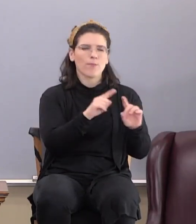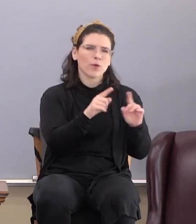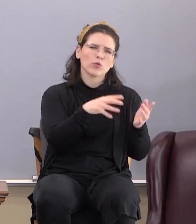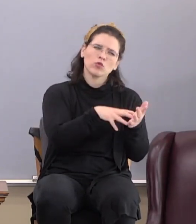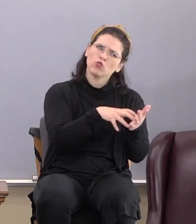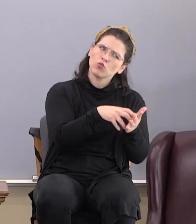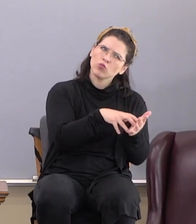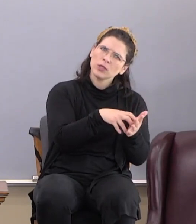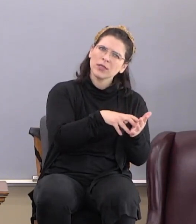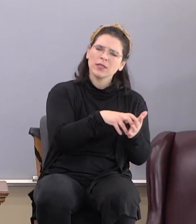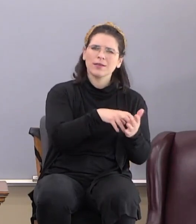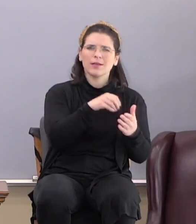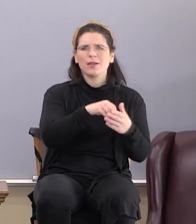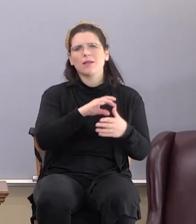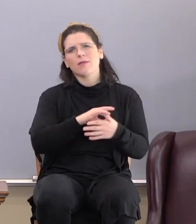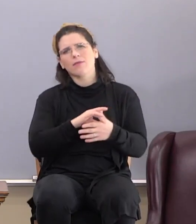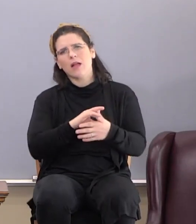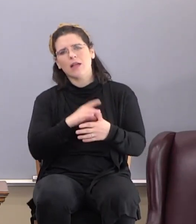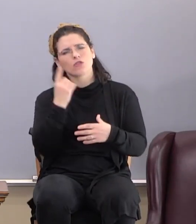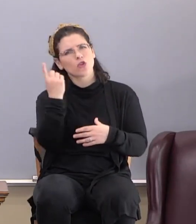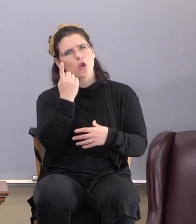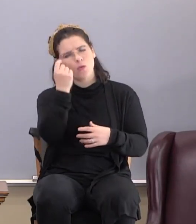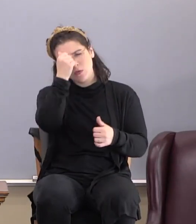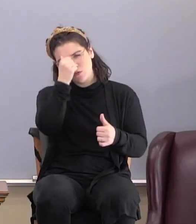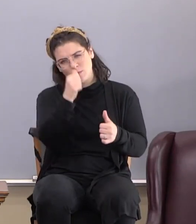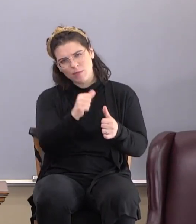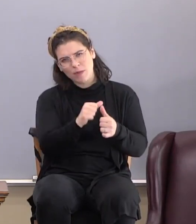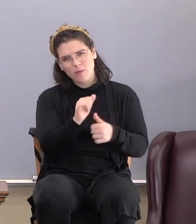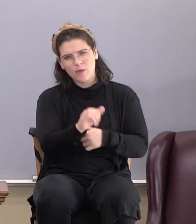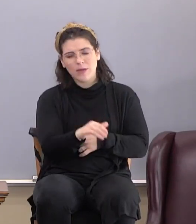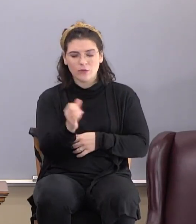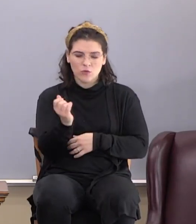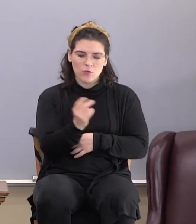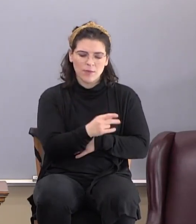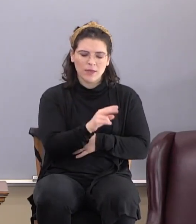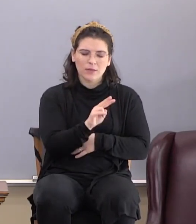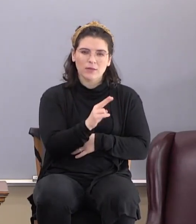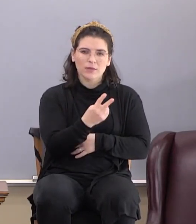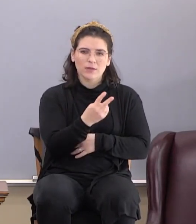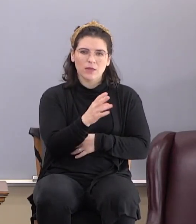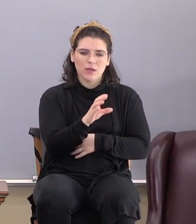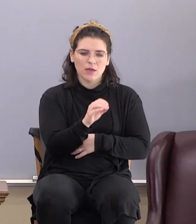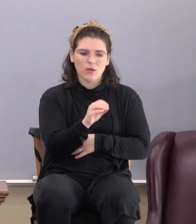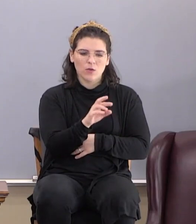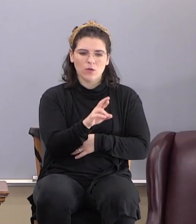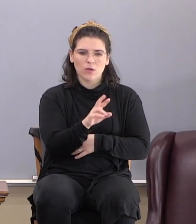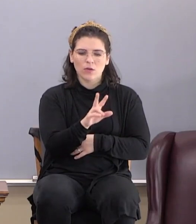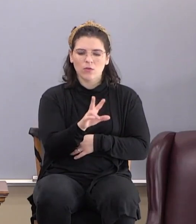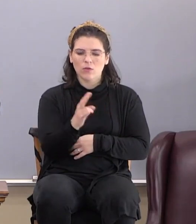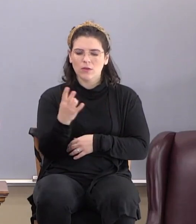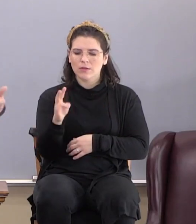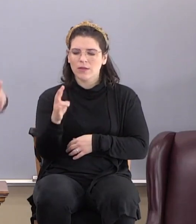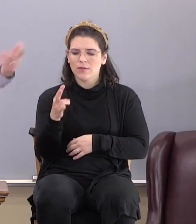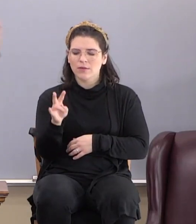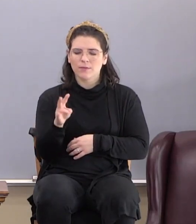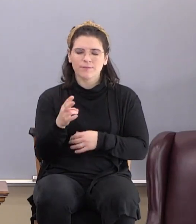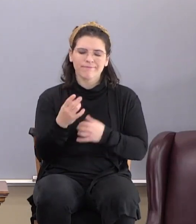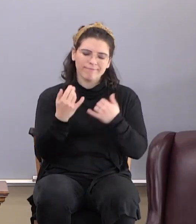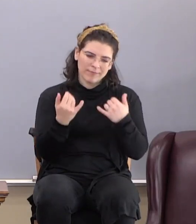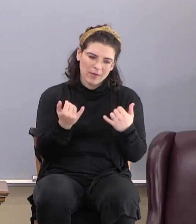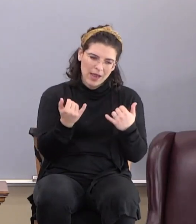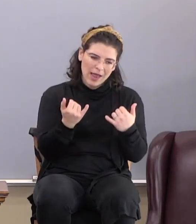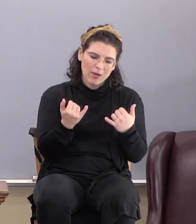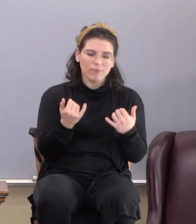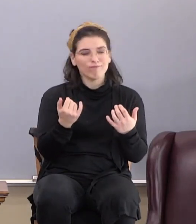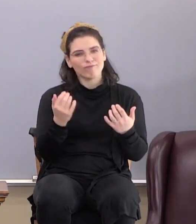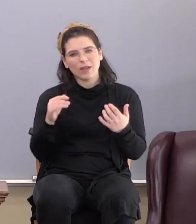the flesh. Okay, always remember that. So going back to 2 Corinthians chapter 3, verse 17, now, again, that's a